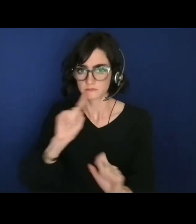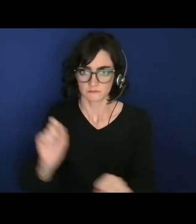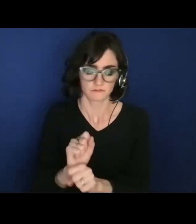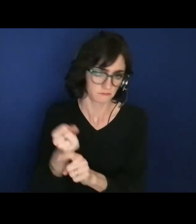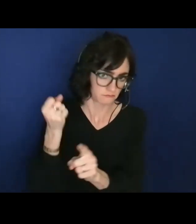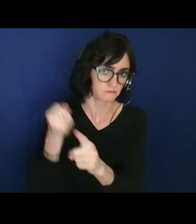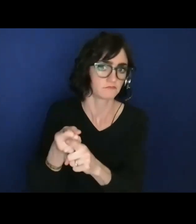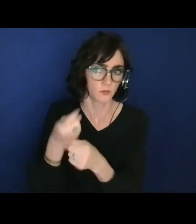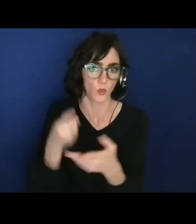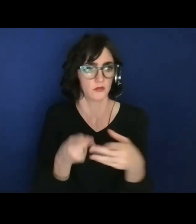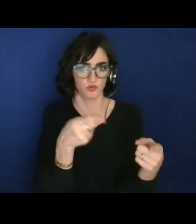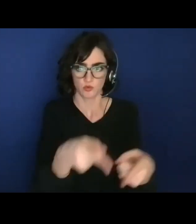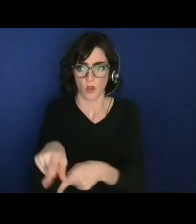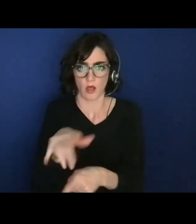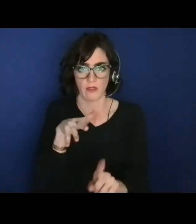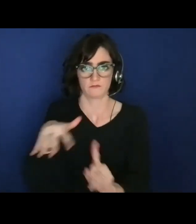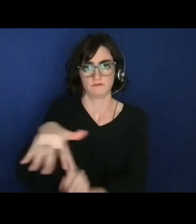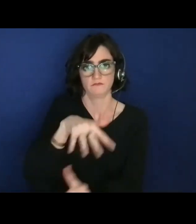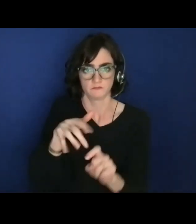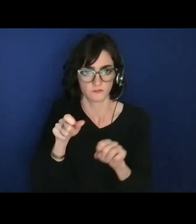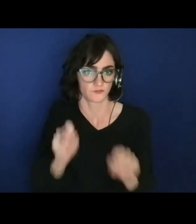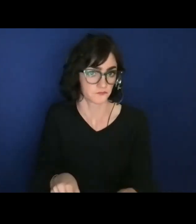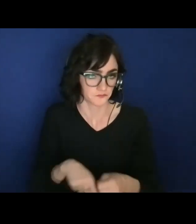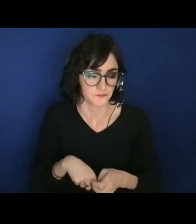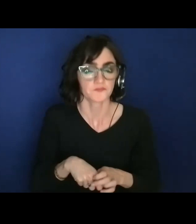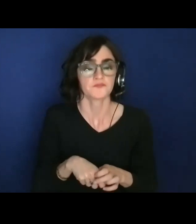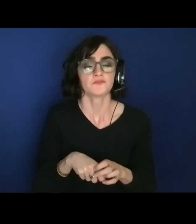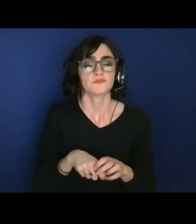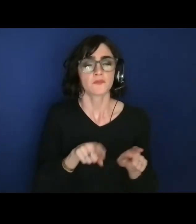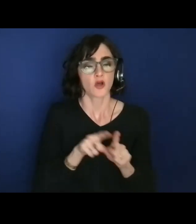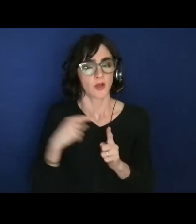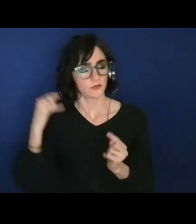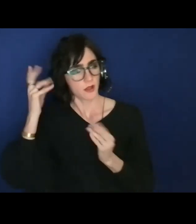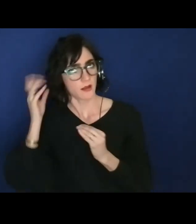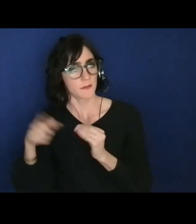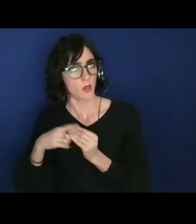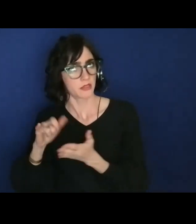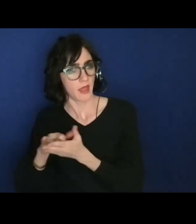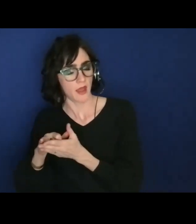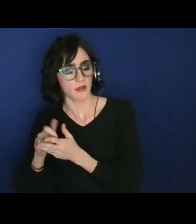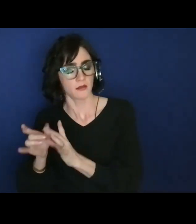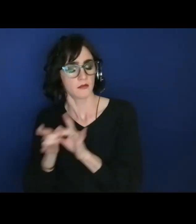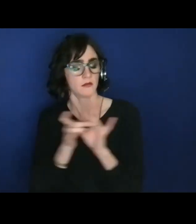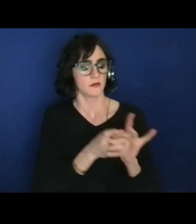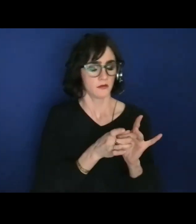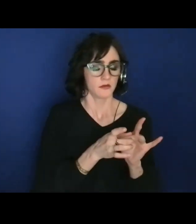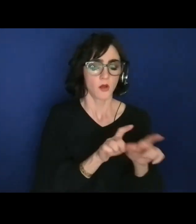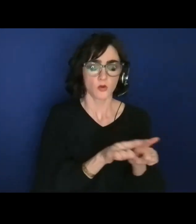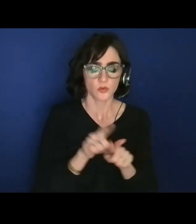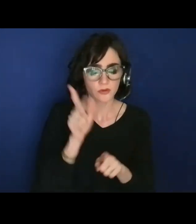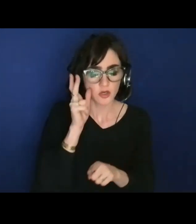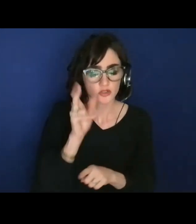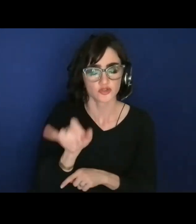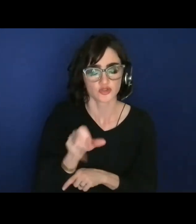on what's happening. I was thinking about that, but and then also hearing Jessica